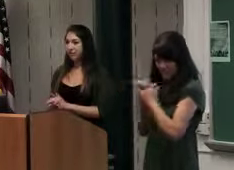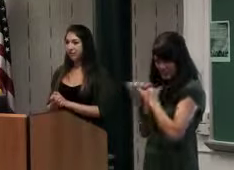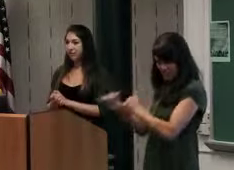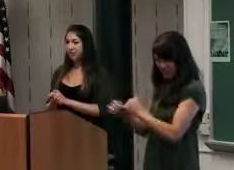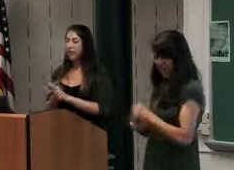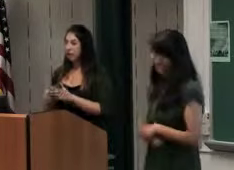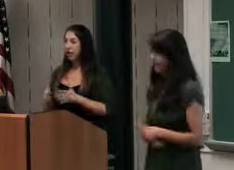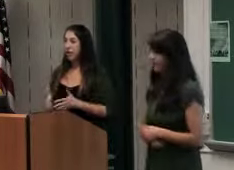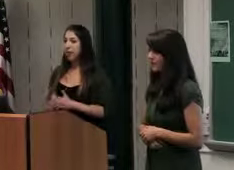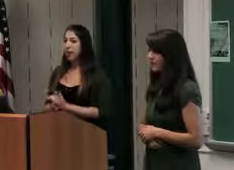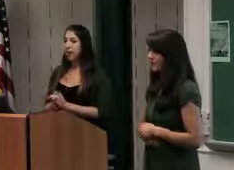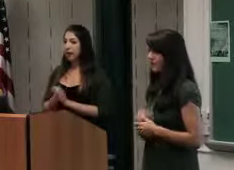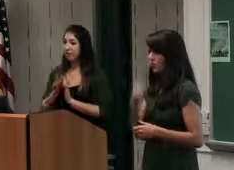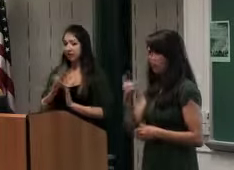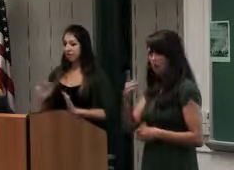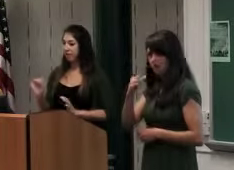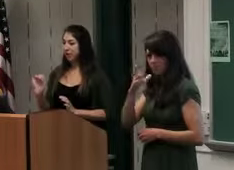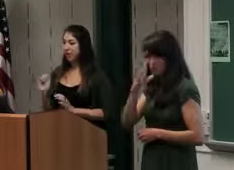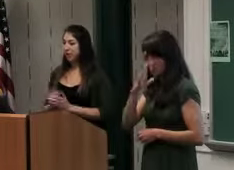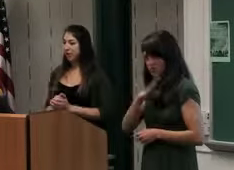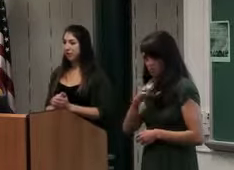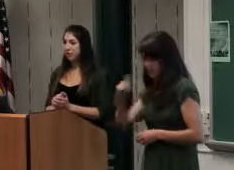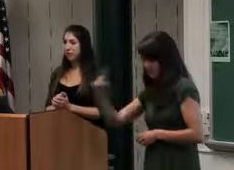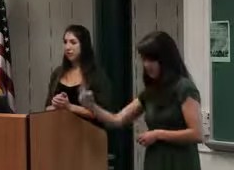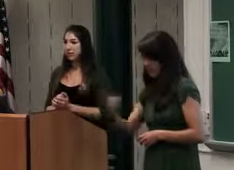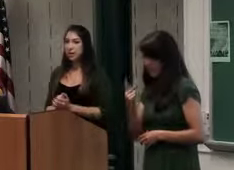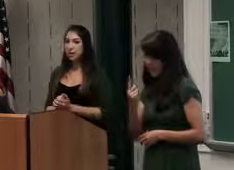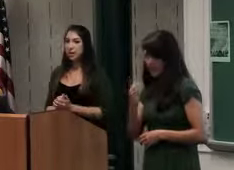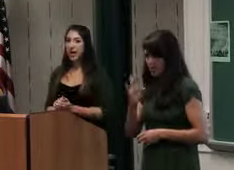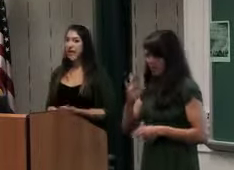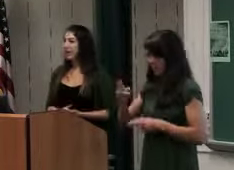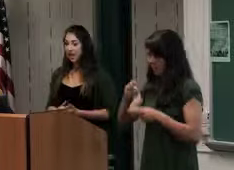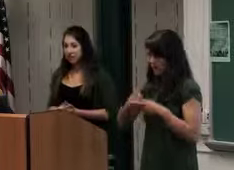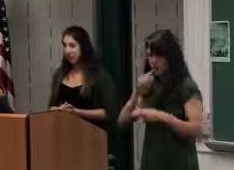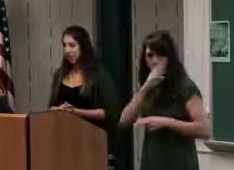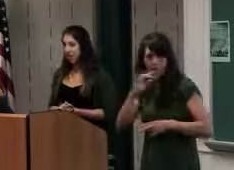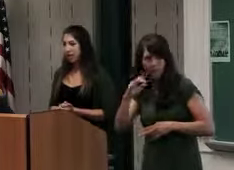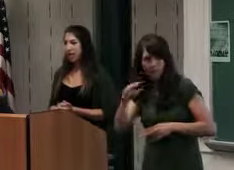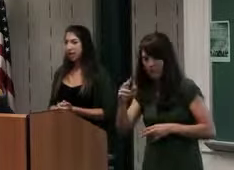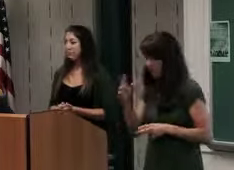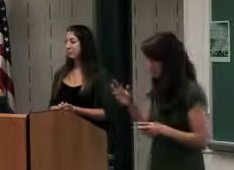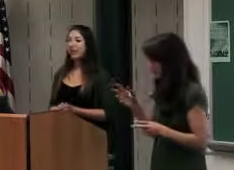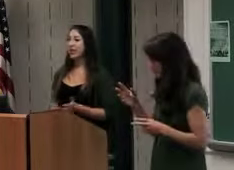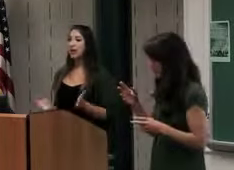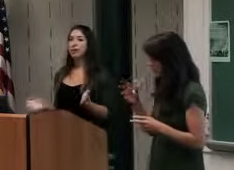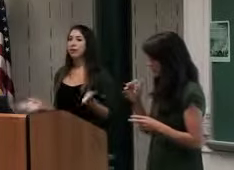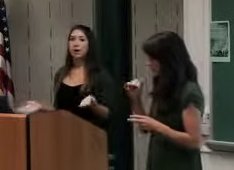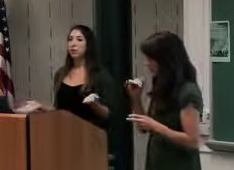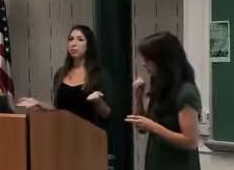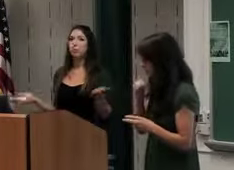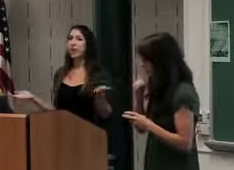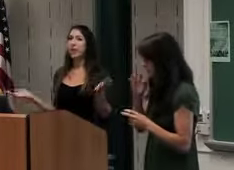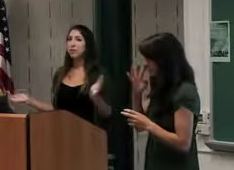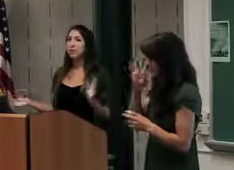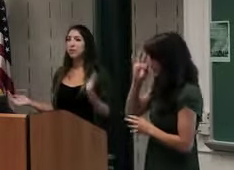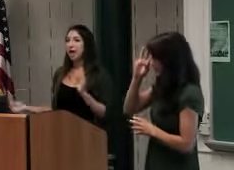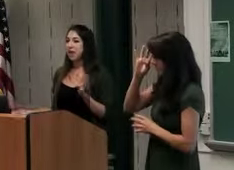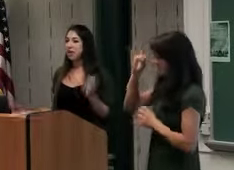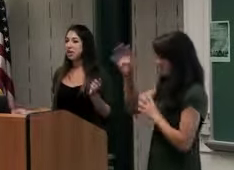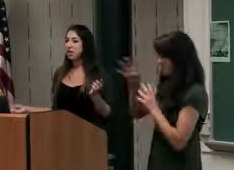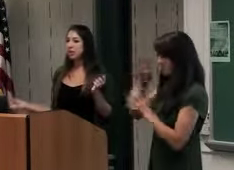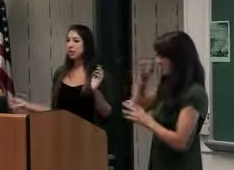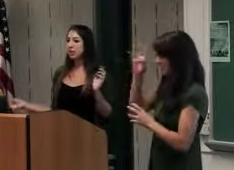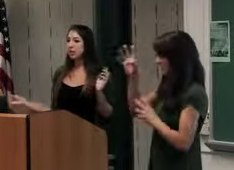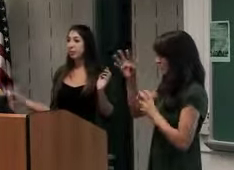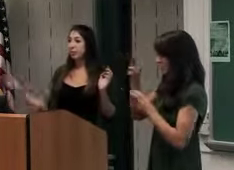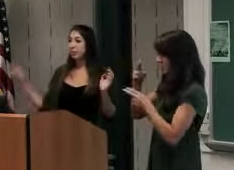said, this woman came up and fingerspelled her name super fast. I didn't catch it. I made up some random name,